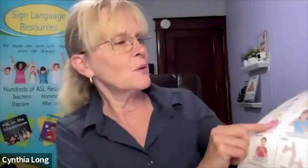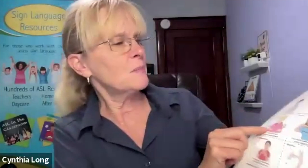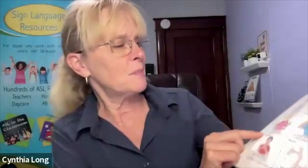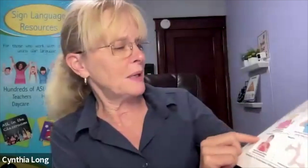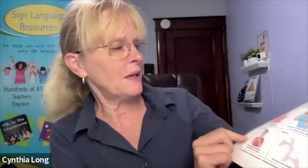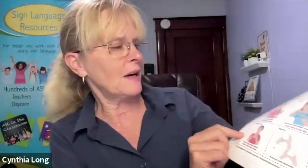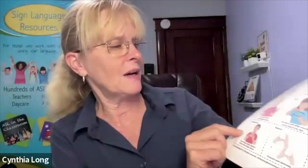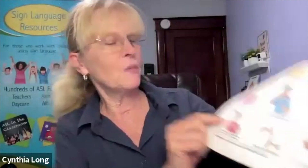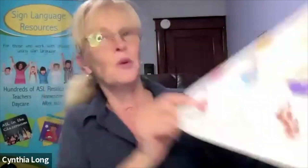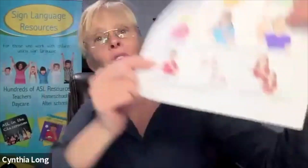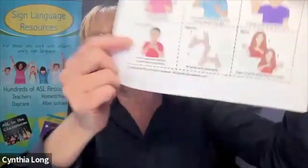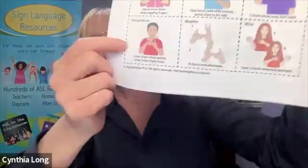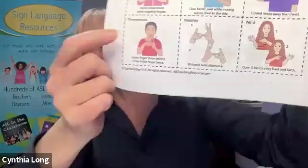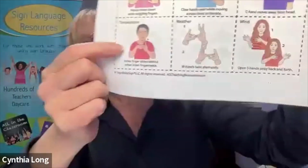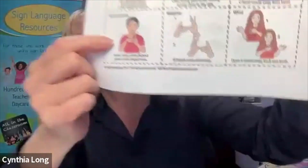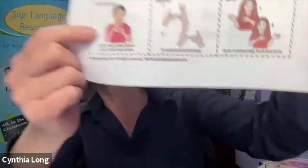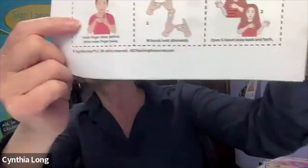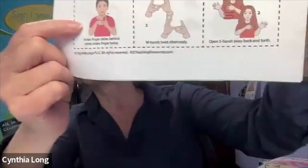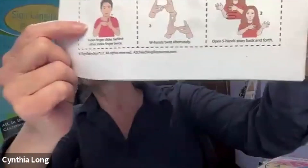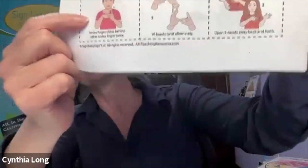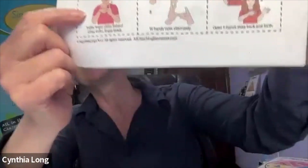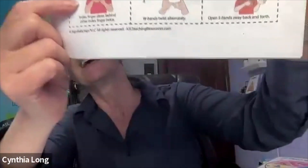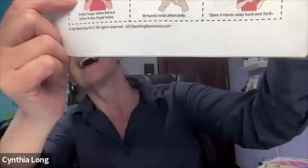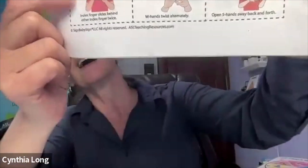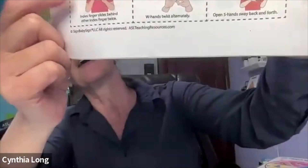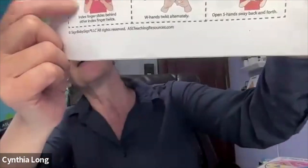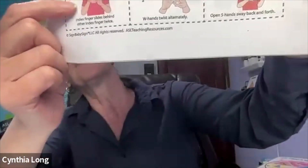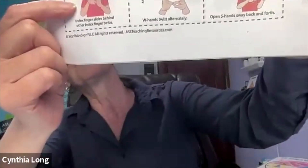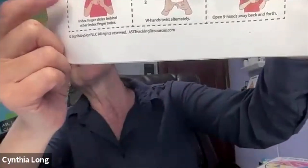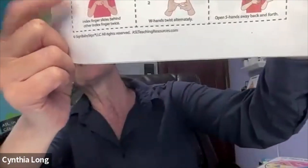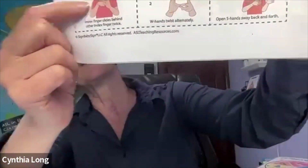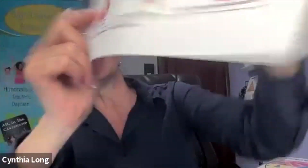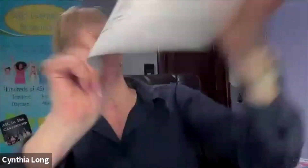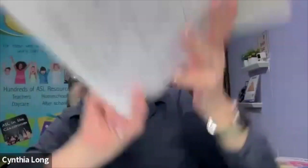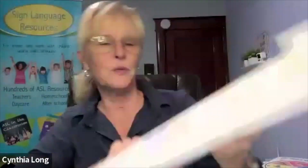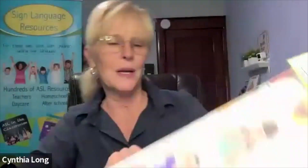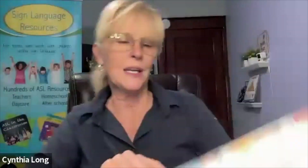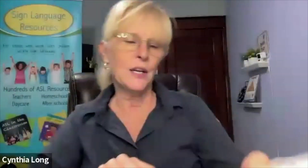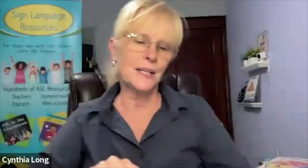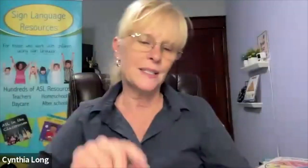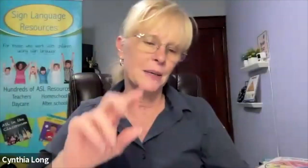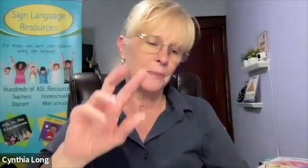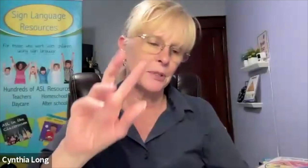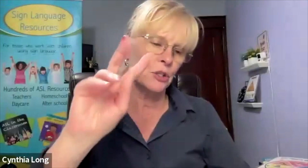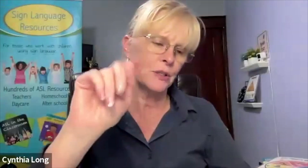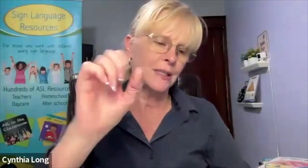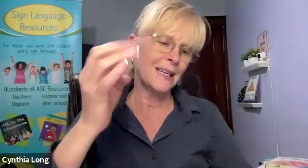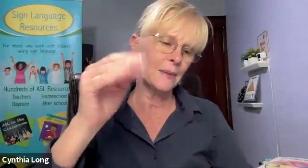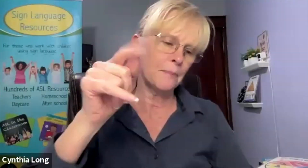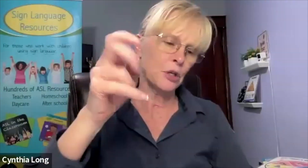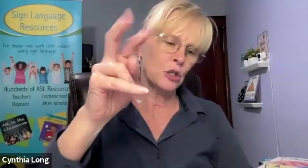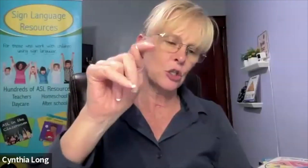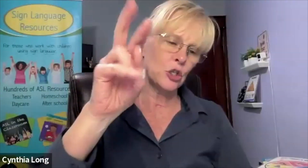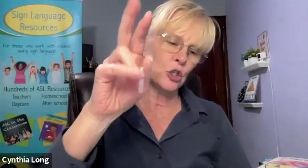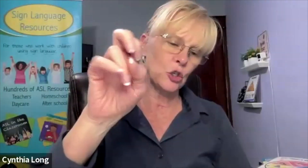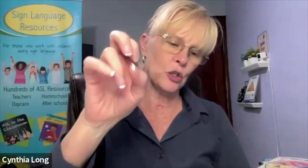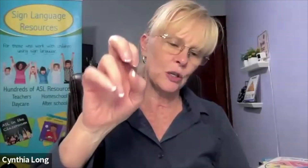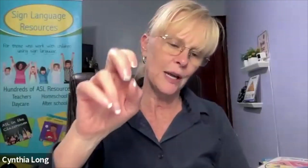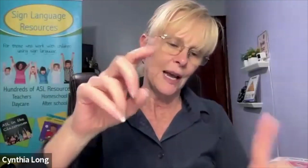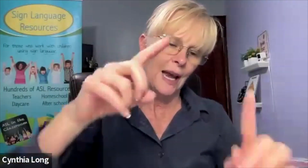would be you're looking at then again, these words right here is temperature, temperature, and